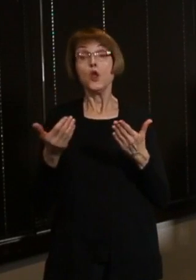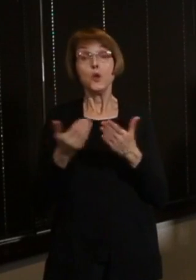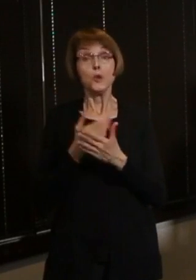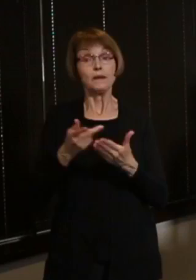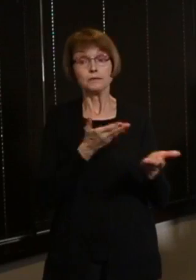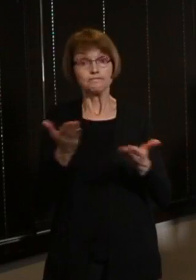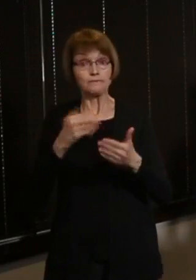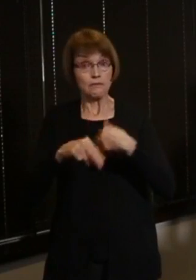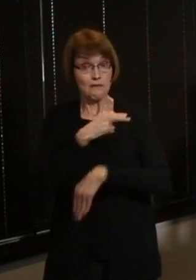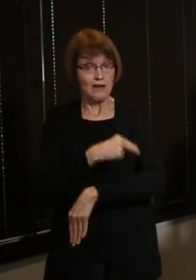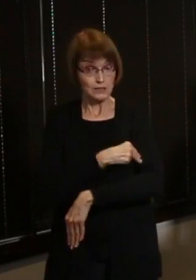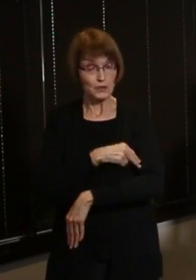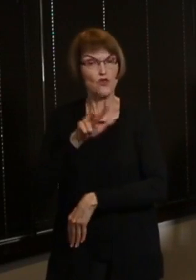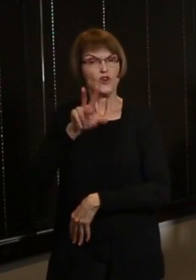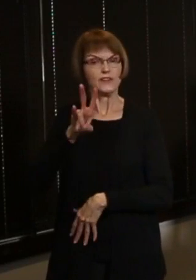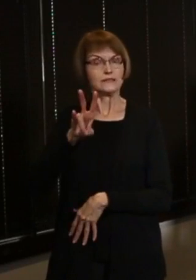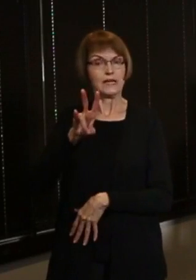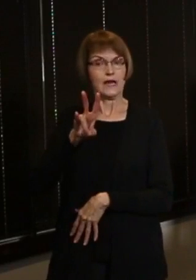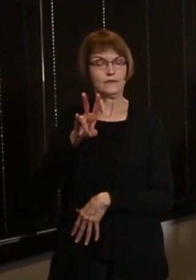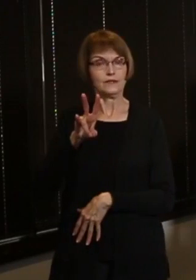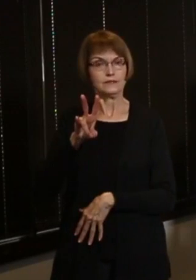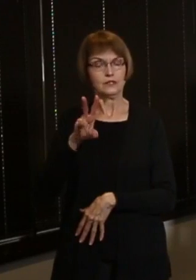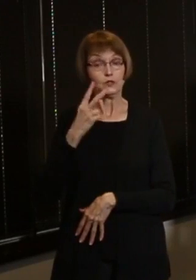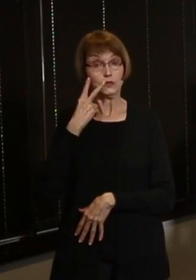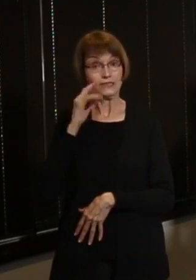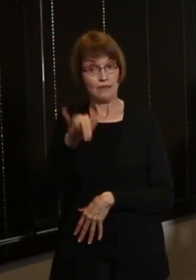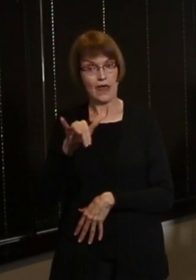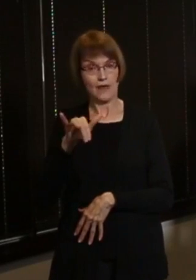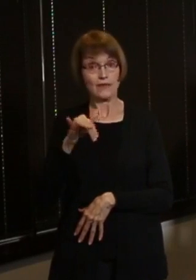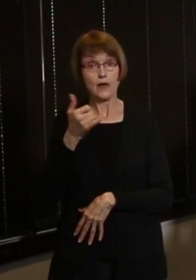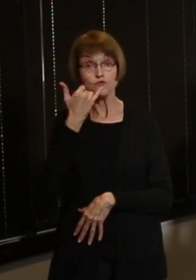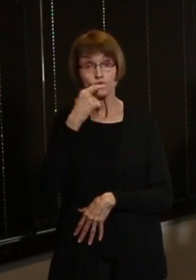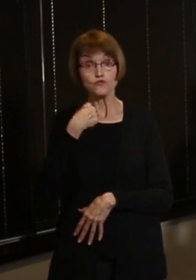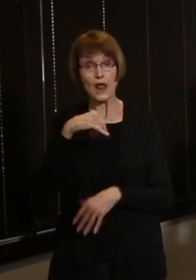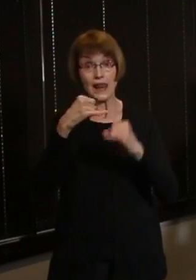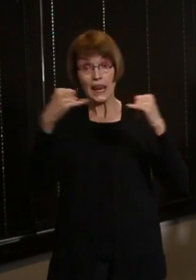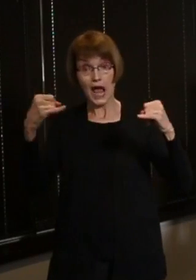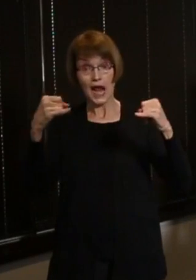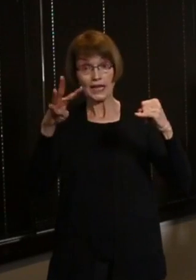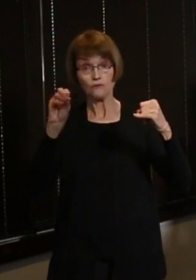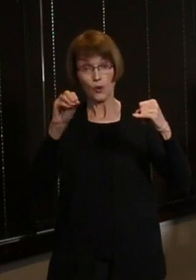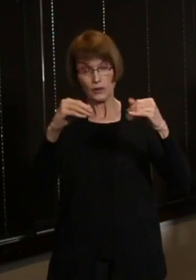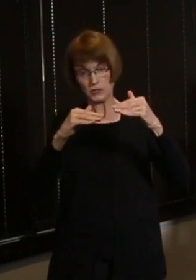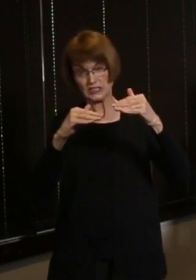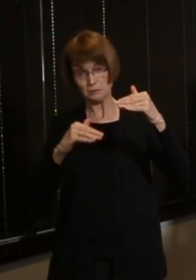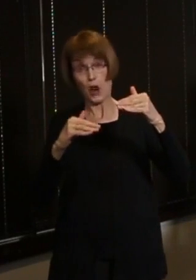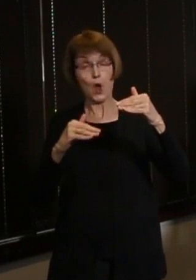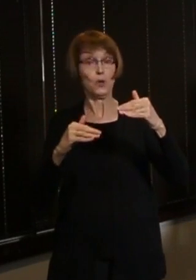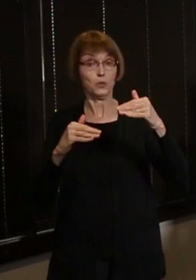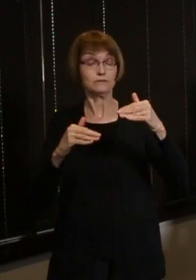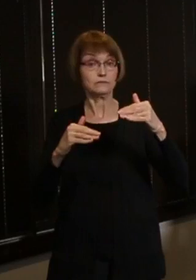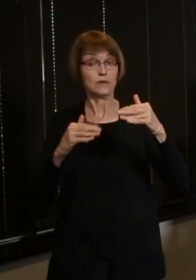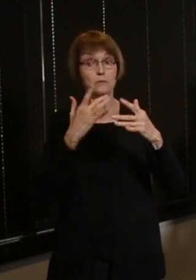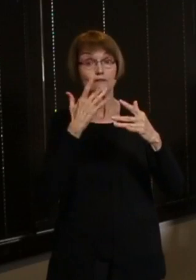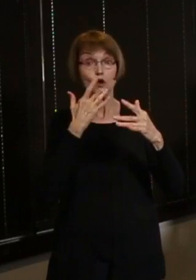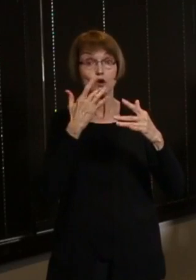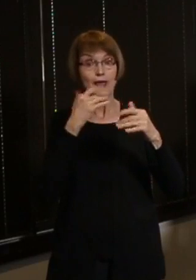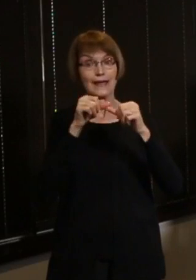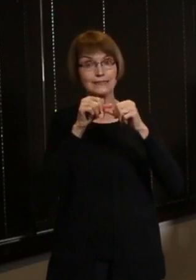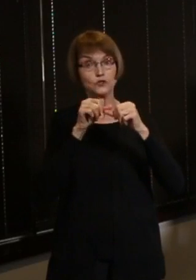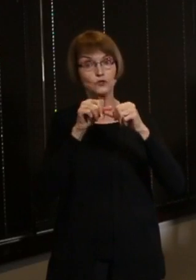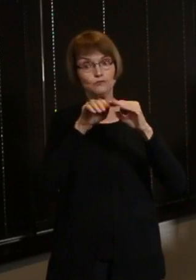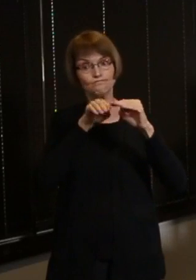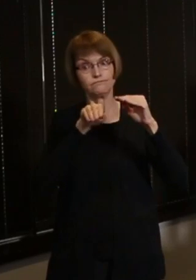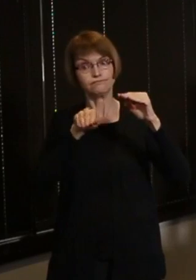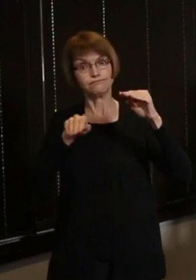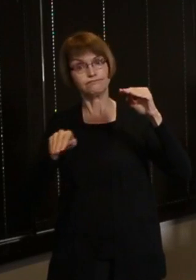mentioned, 37. You can see that we're just below that red line of 40. We would like to see that continue to